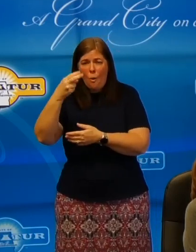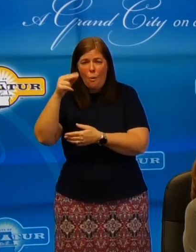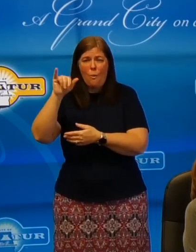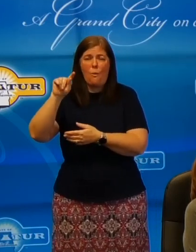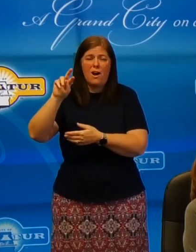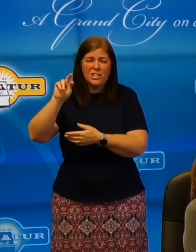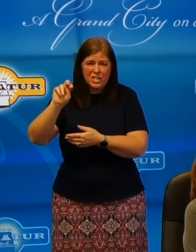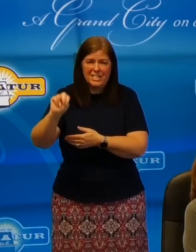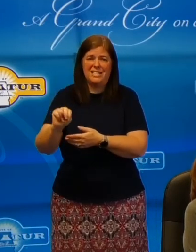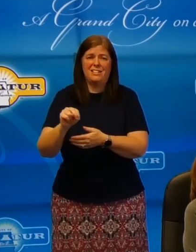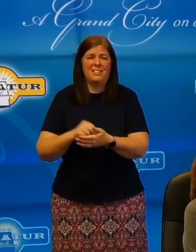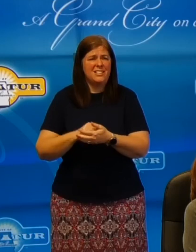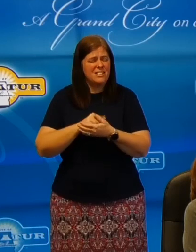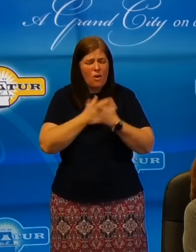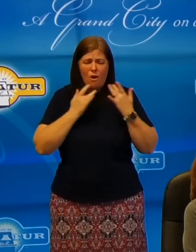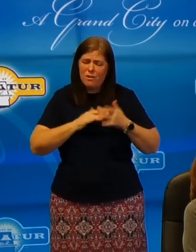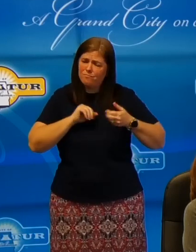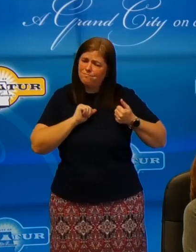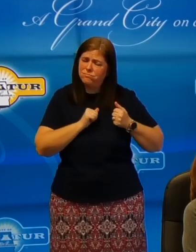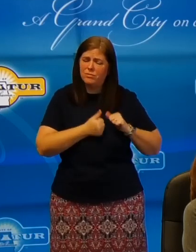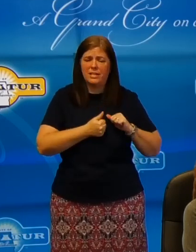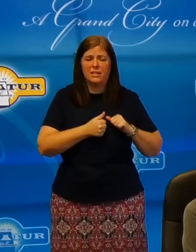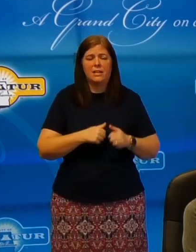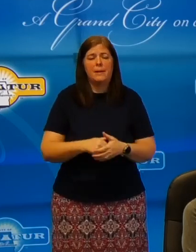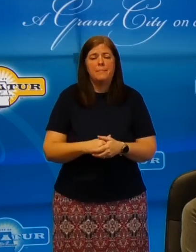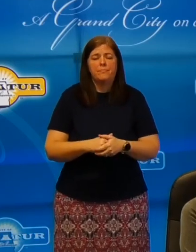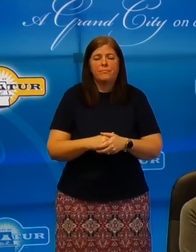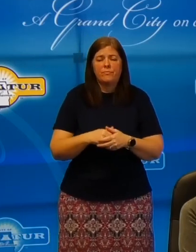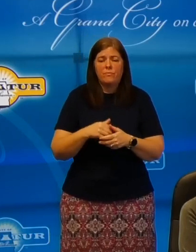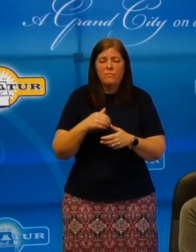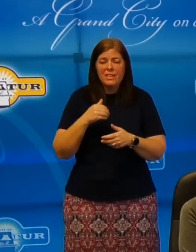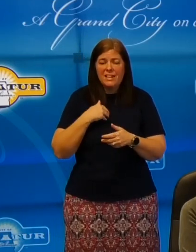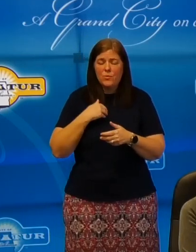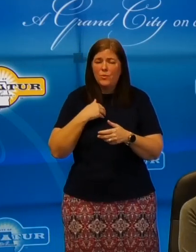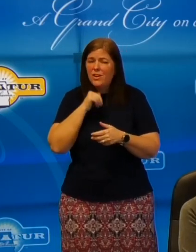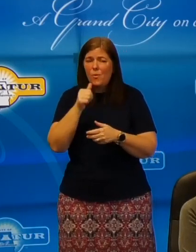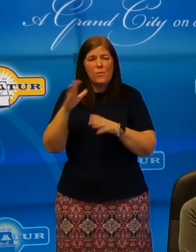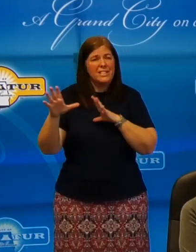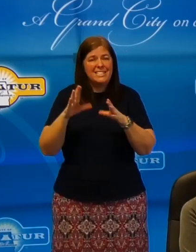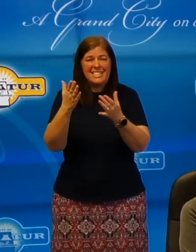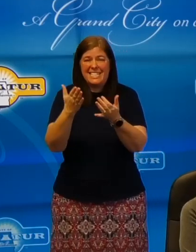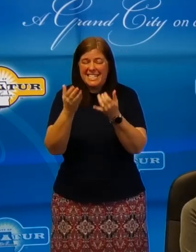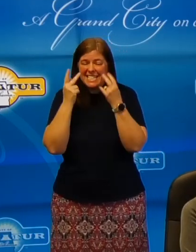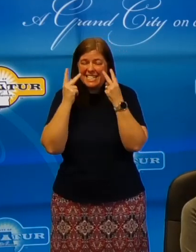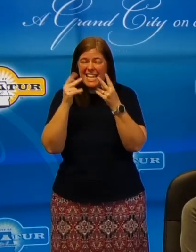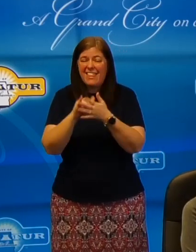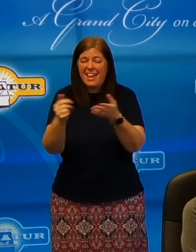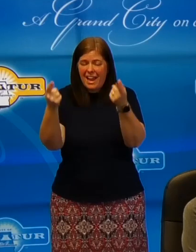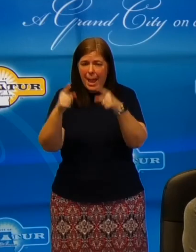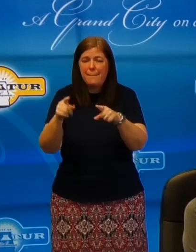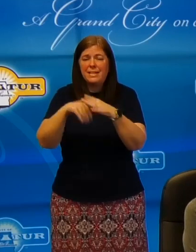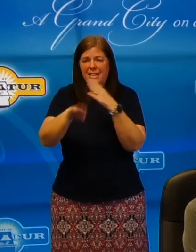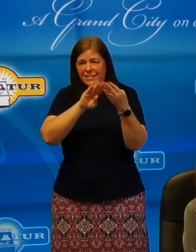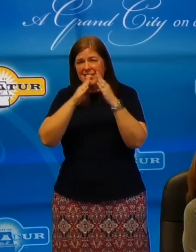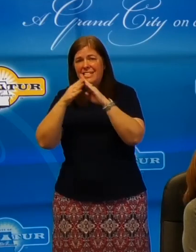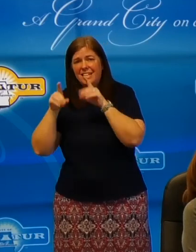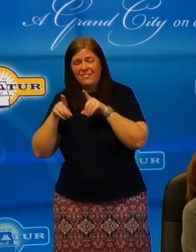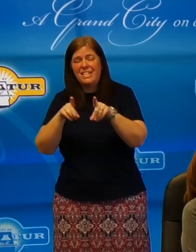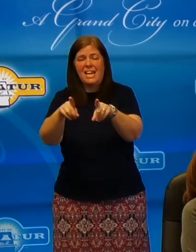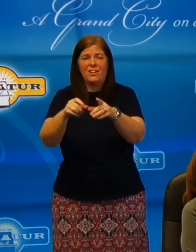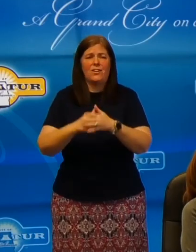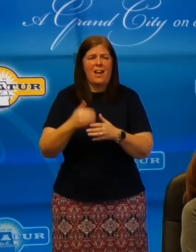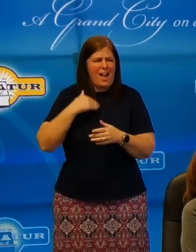this city that this council and this mayor and this police chief and our employees have, we do not want to see that in the city of Decatur. I know these times are,